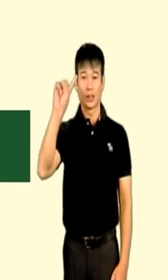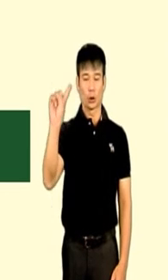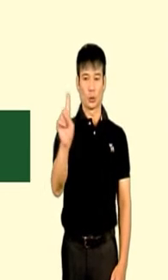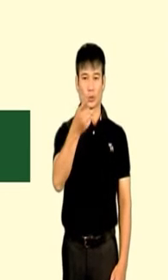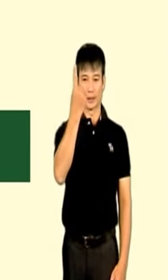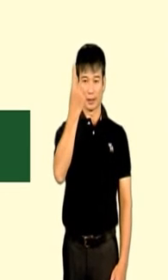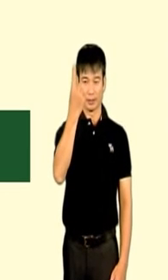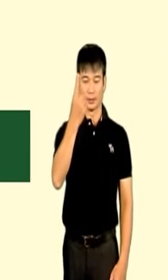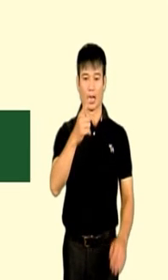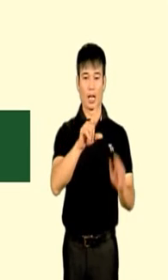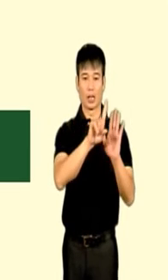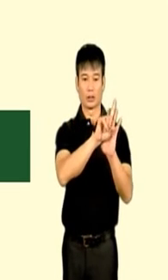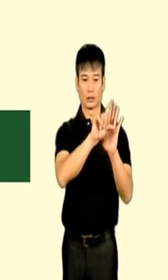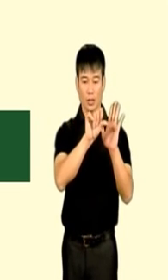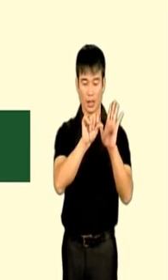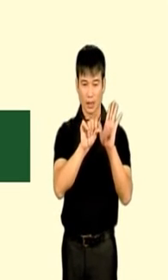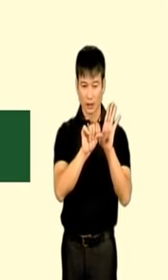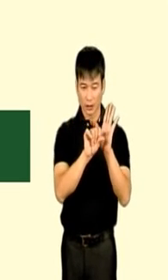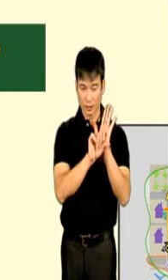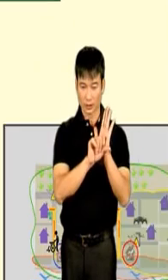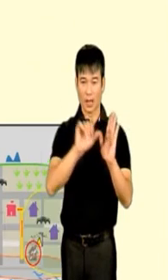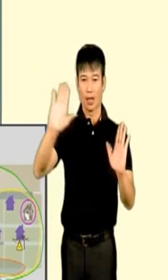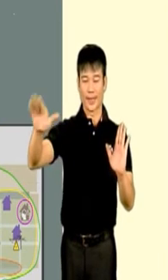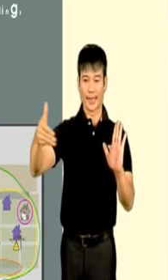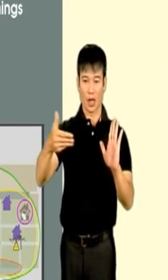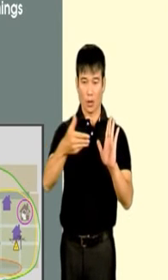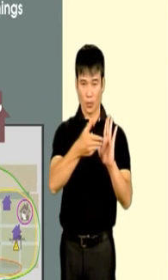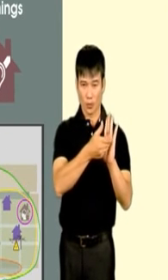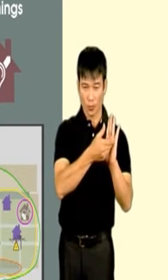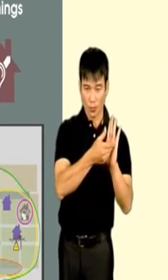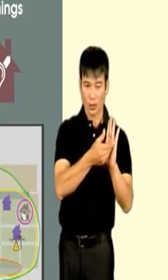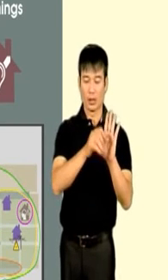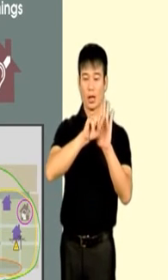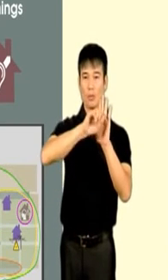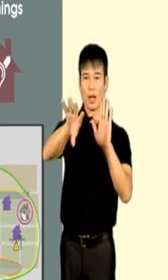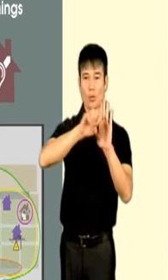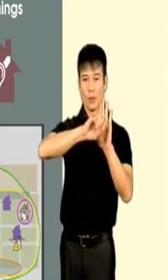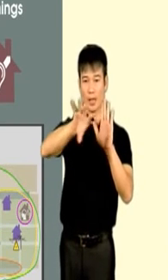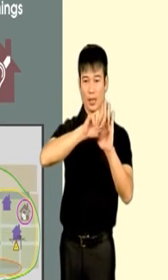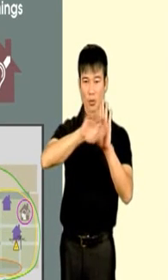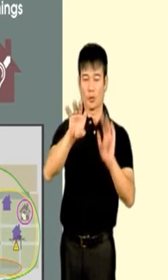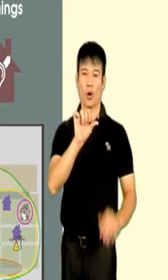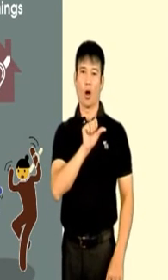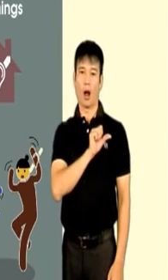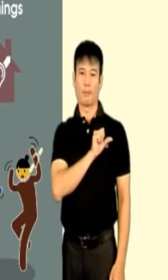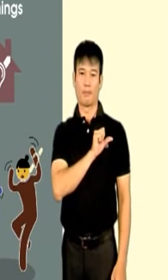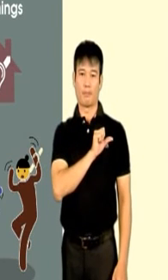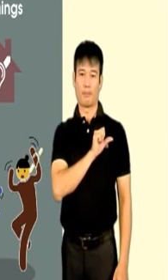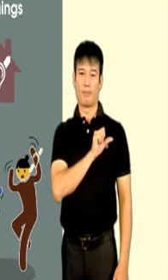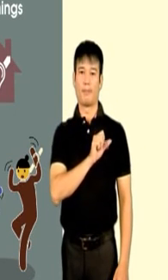First, we will develop a priority list of early warnings. This list will contain the names of all those who have difficulty hearing the